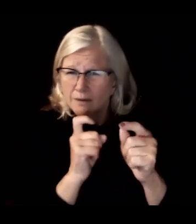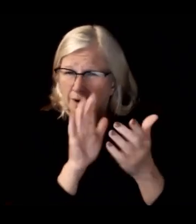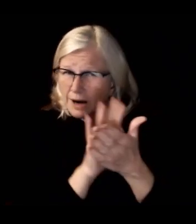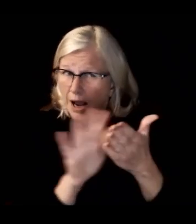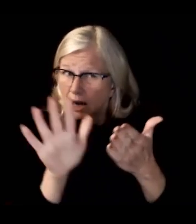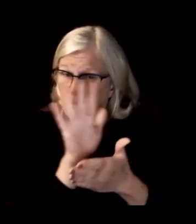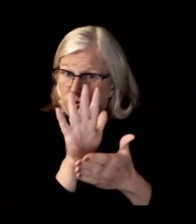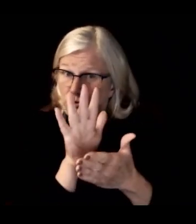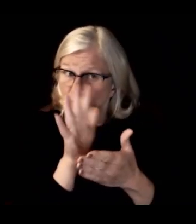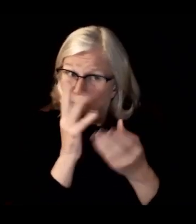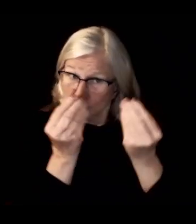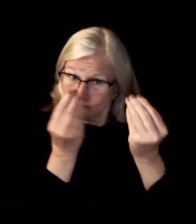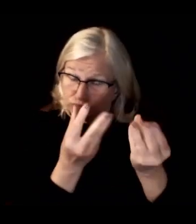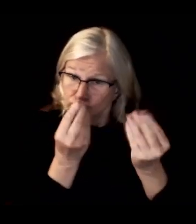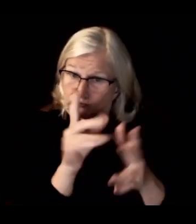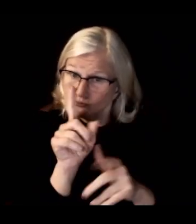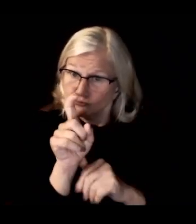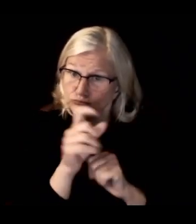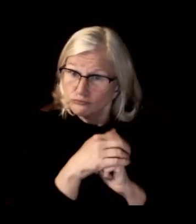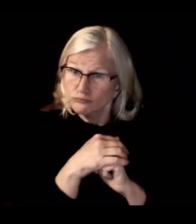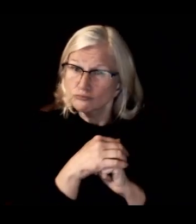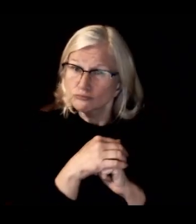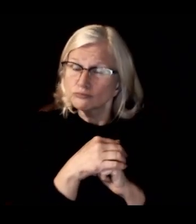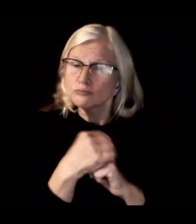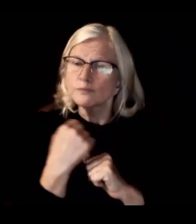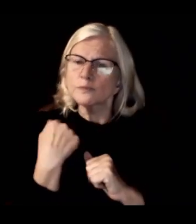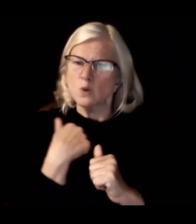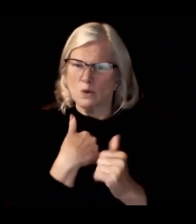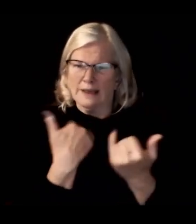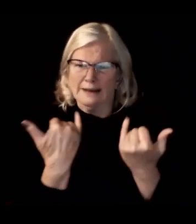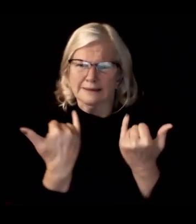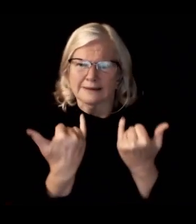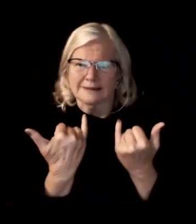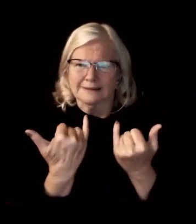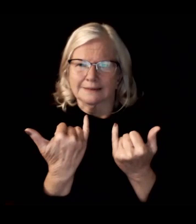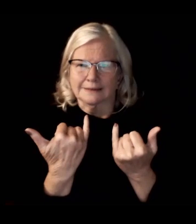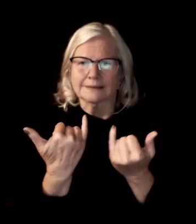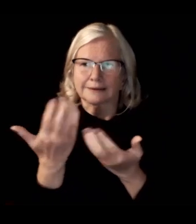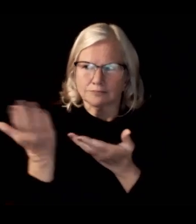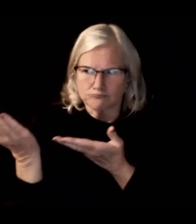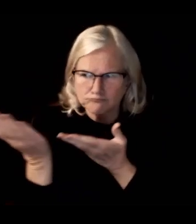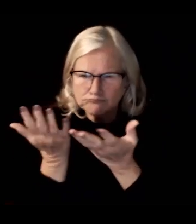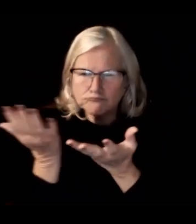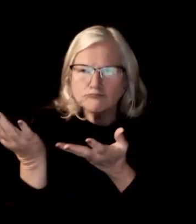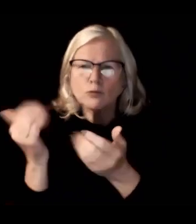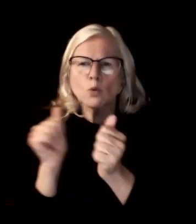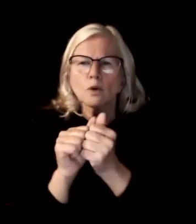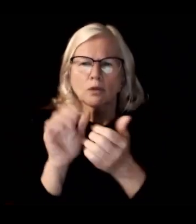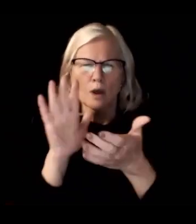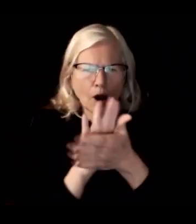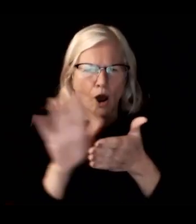We are currently working with colleges and universities and the Office of Higher Education